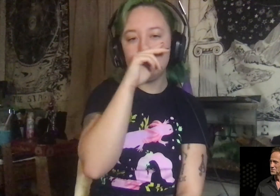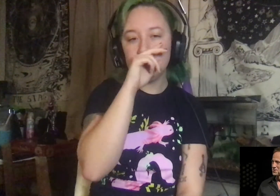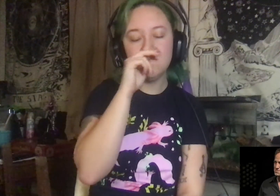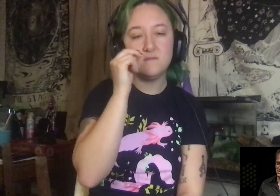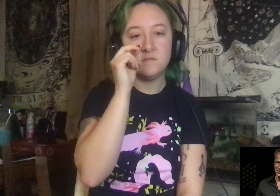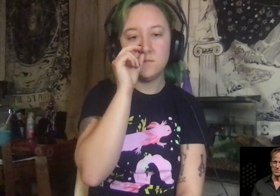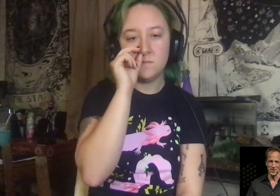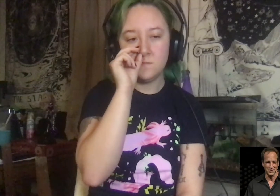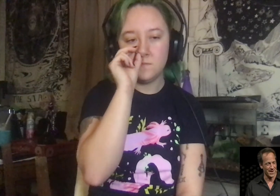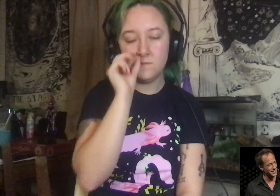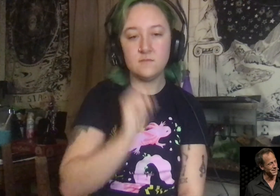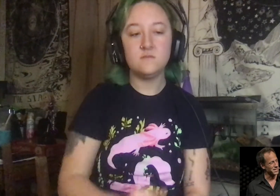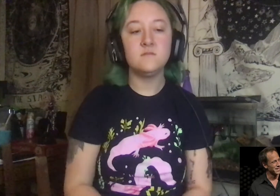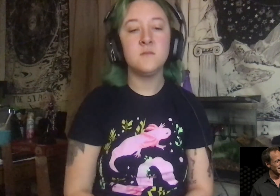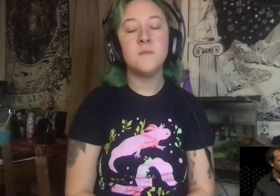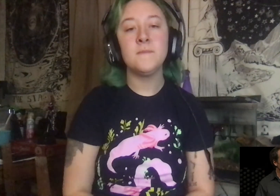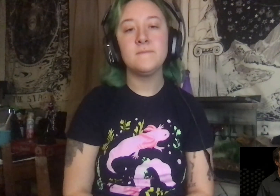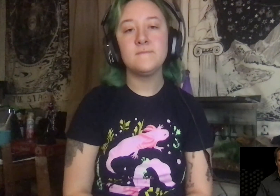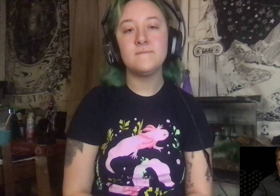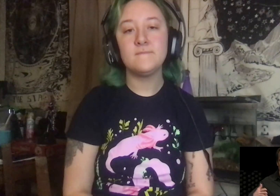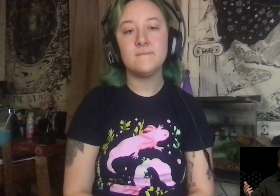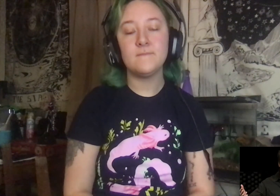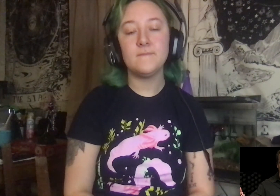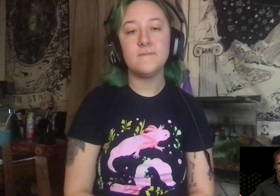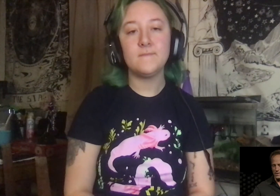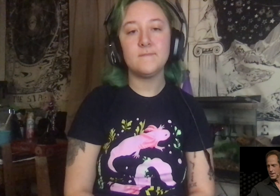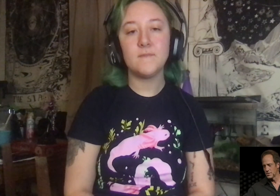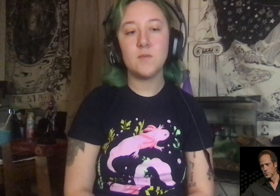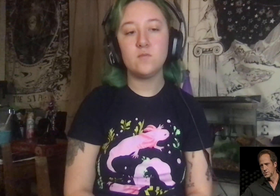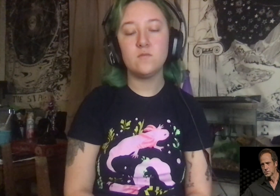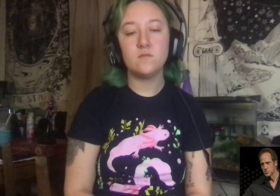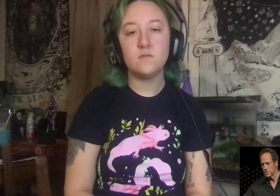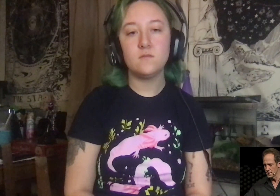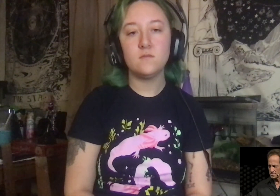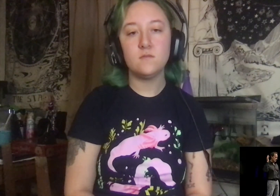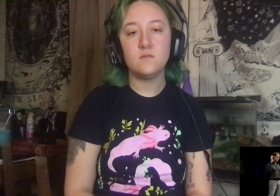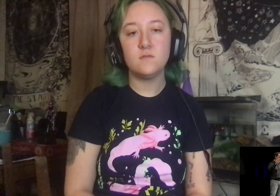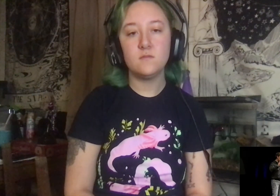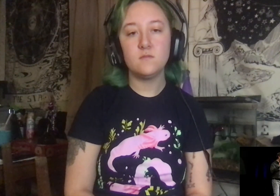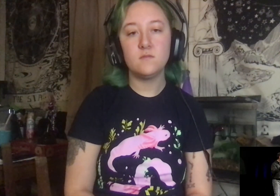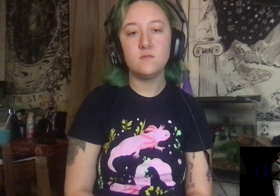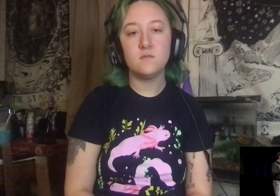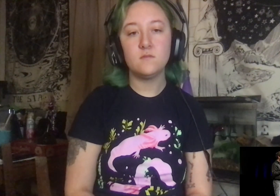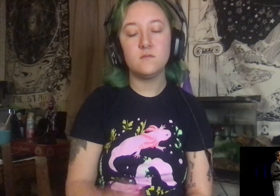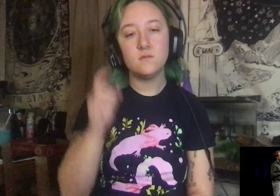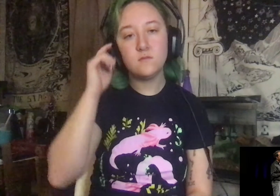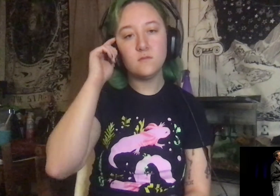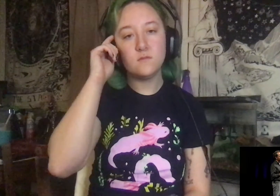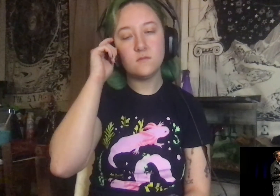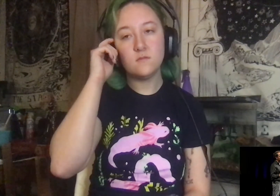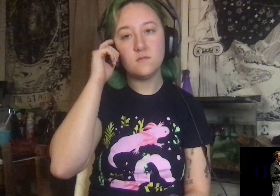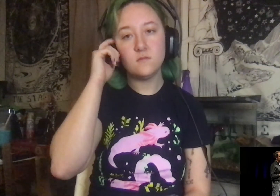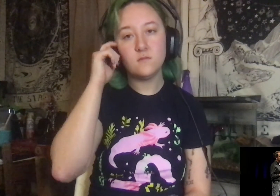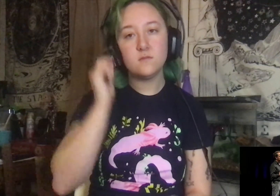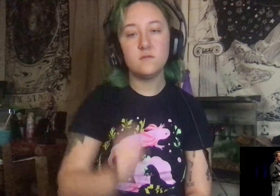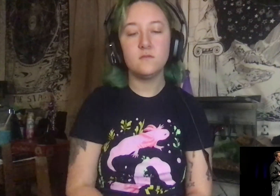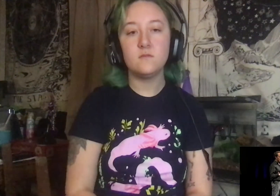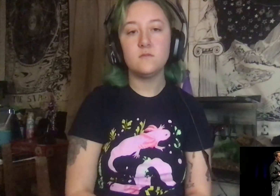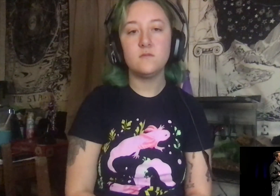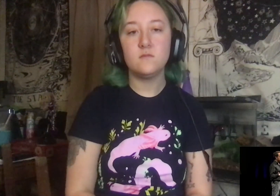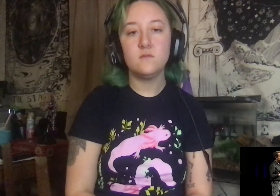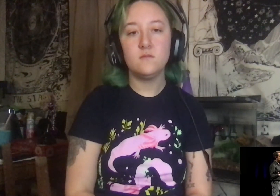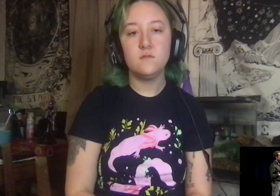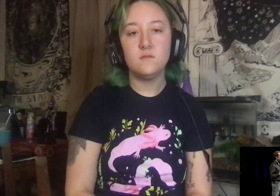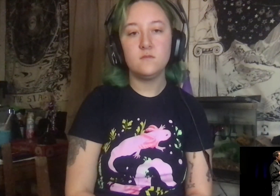Follow your dreams and go broke, right? I mean, that's all I heard growing up. I didn't know what to do with my life, but I was told if you follow your passion, it's going to work out.